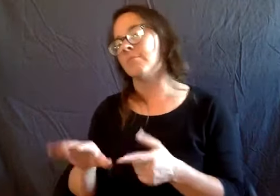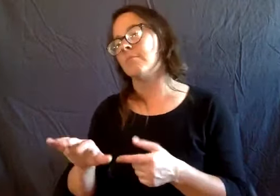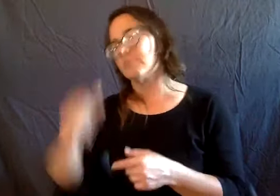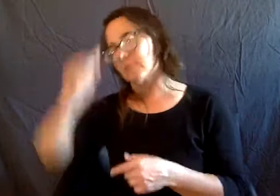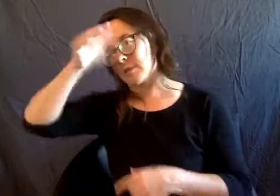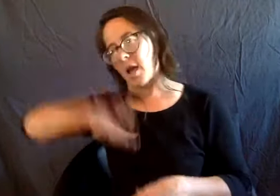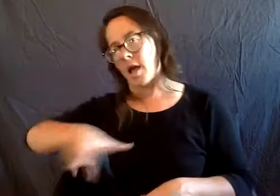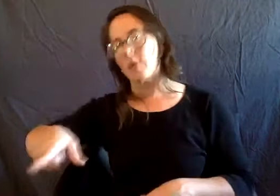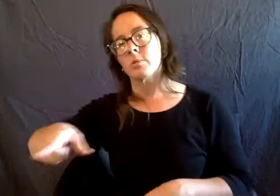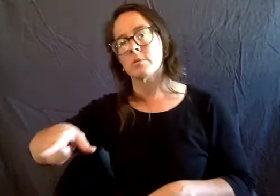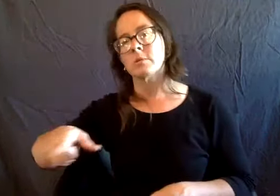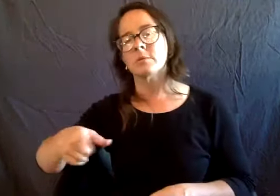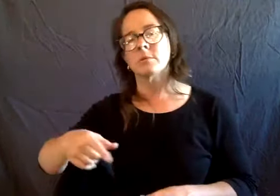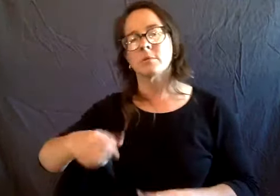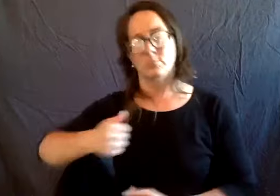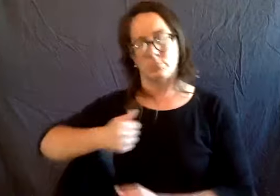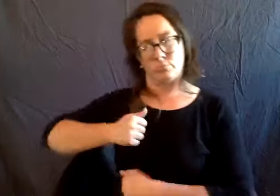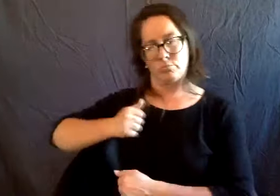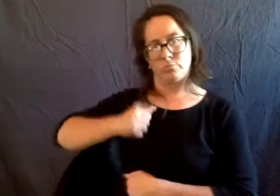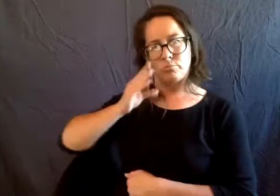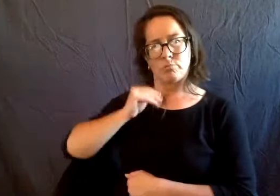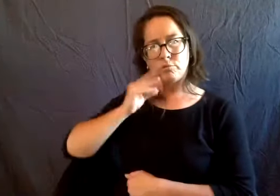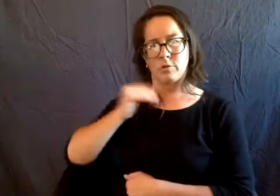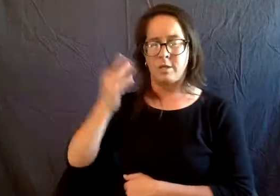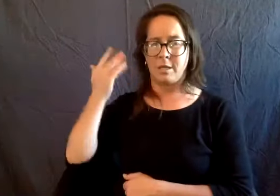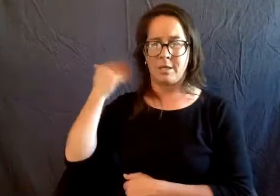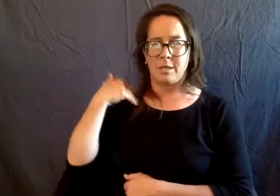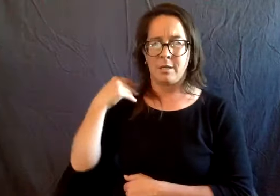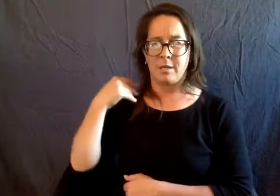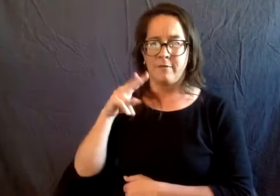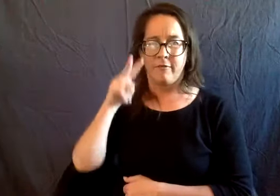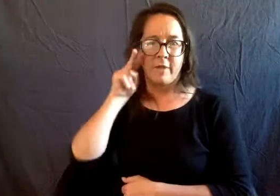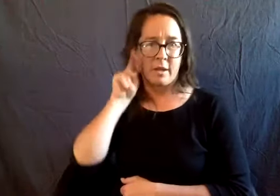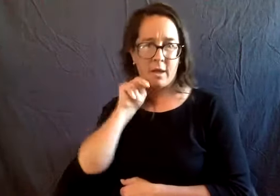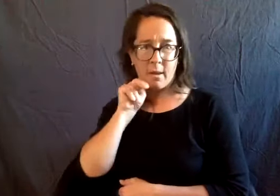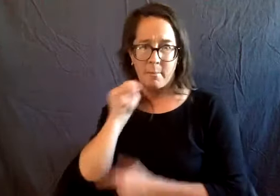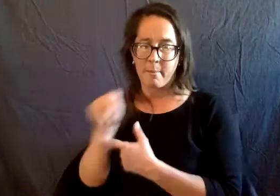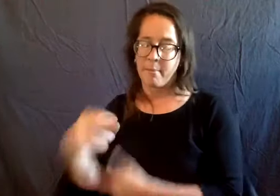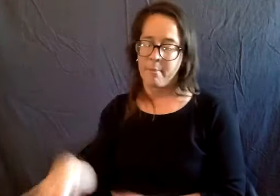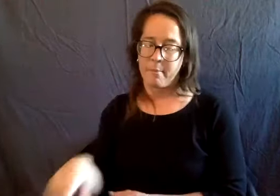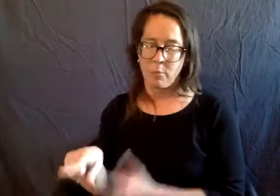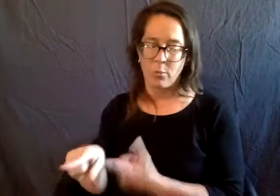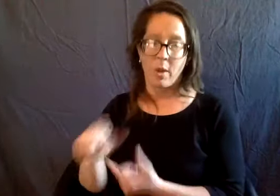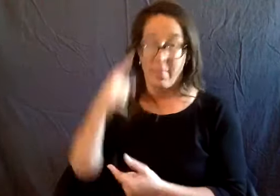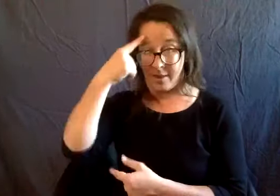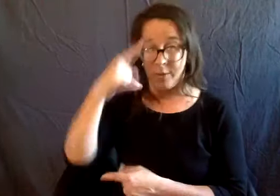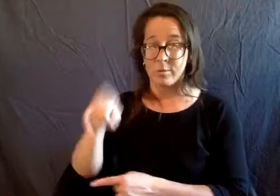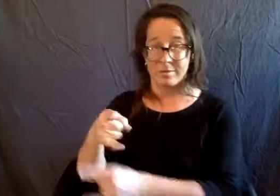combat Marine in Vietnam, and he was a rough guy. I mean, that's all there is to it. He was I think